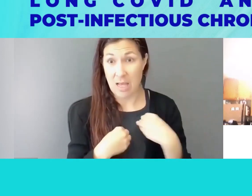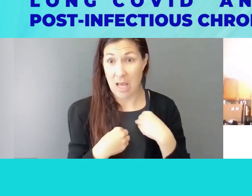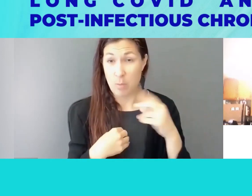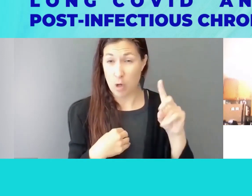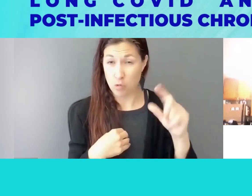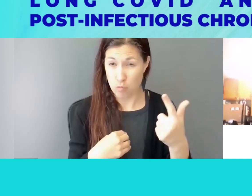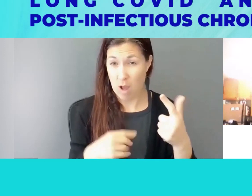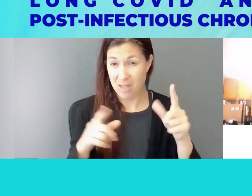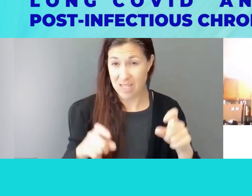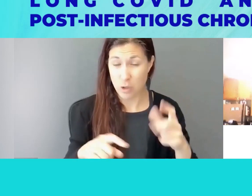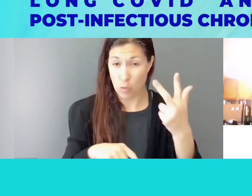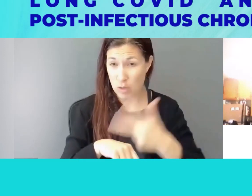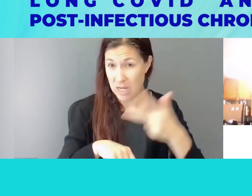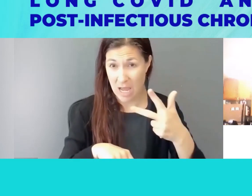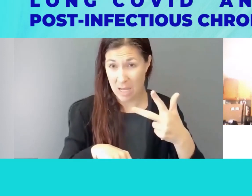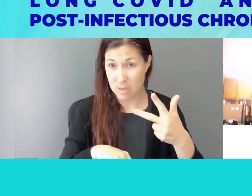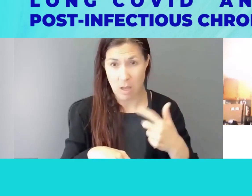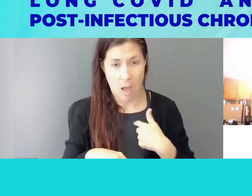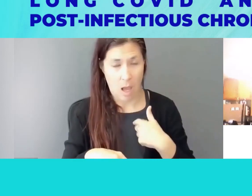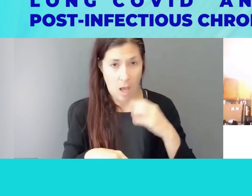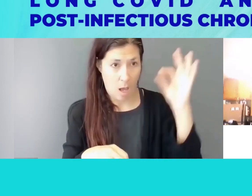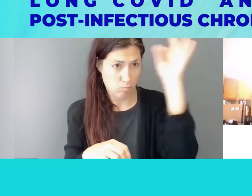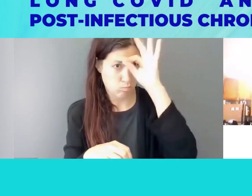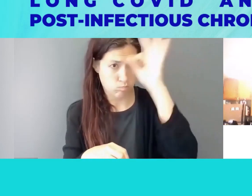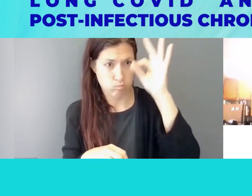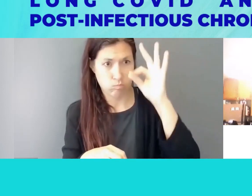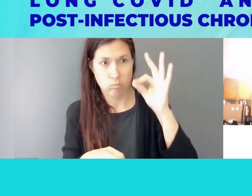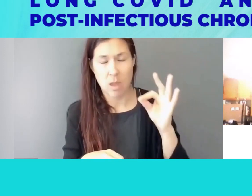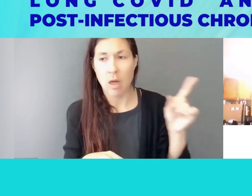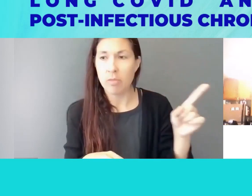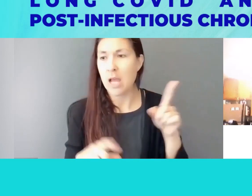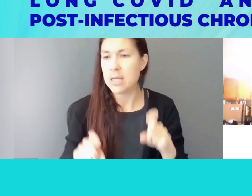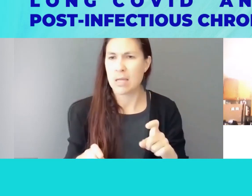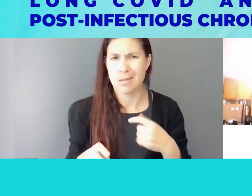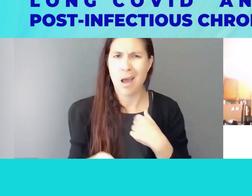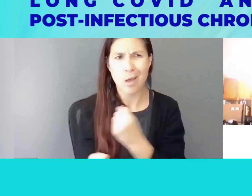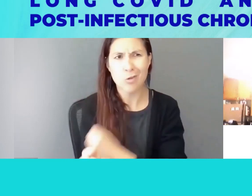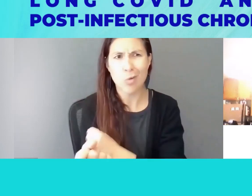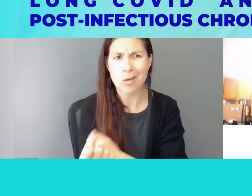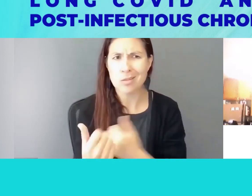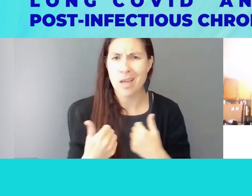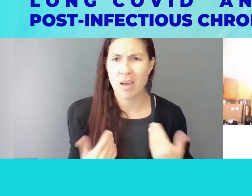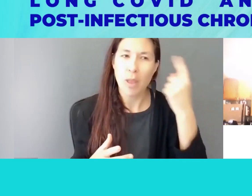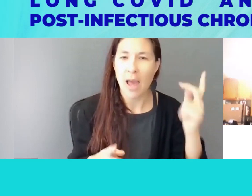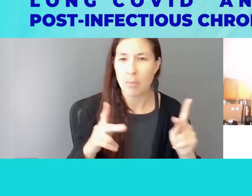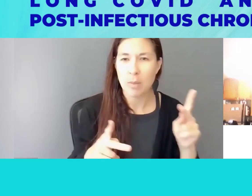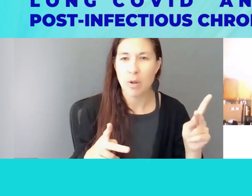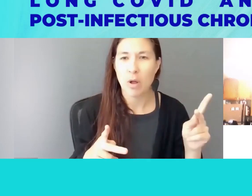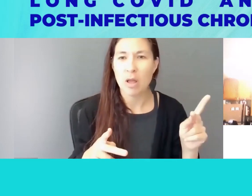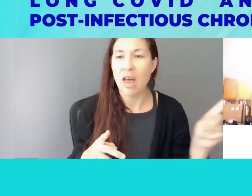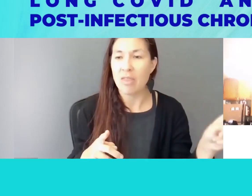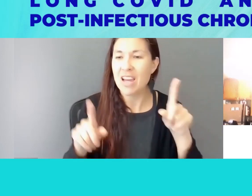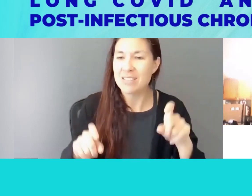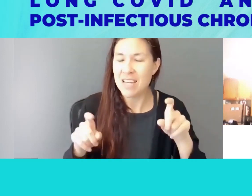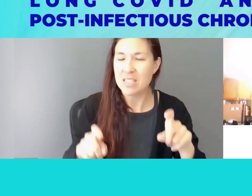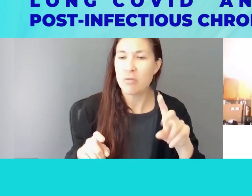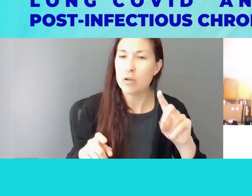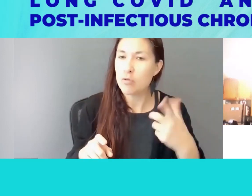preserve telehealth access to healthcare providers, which has been hugely helpful. Claudia, just wanted to give you that 1 minute warning. Got it,